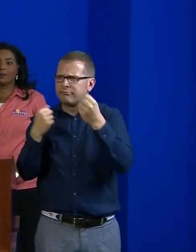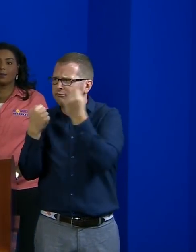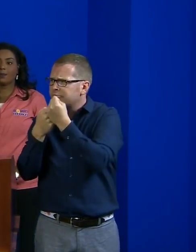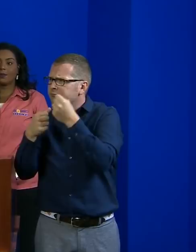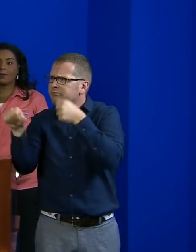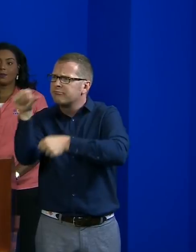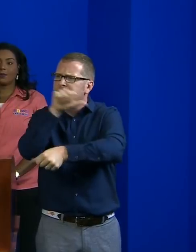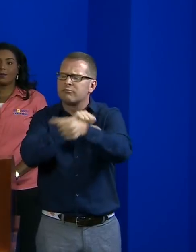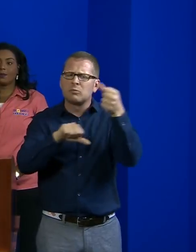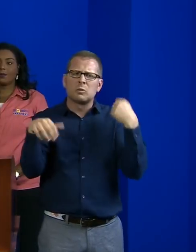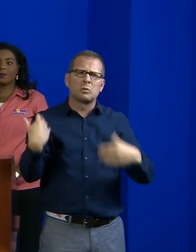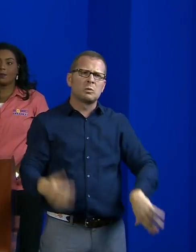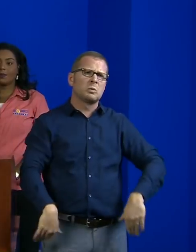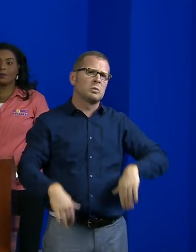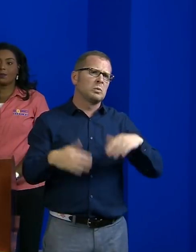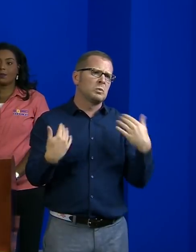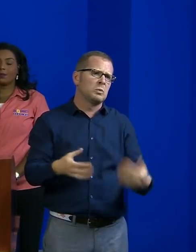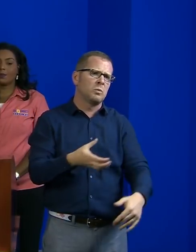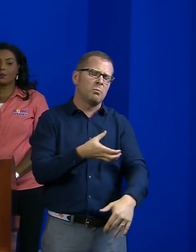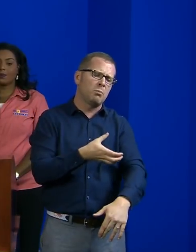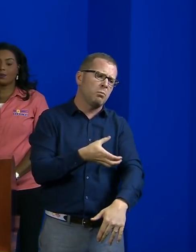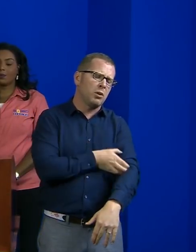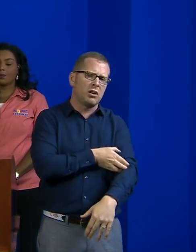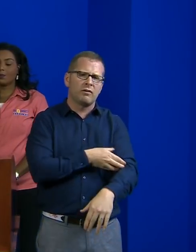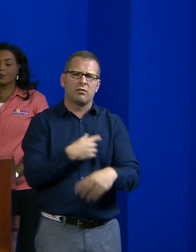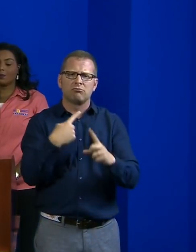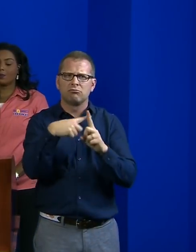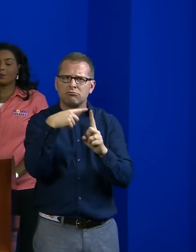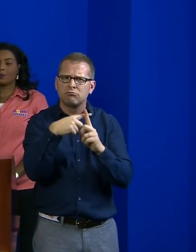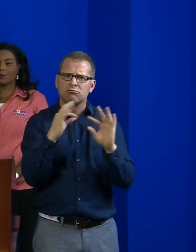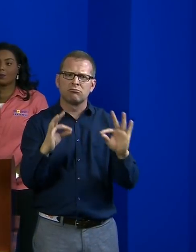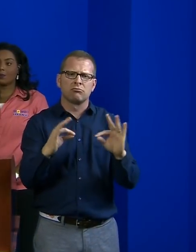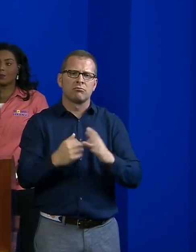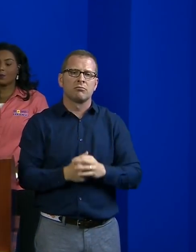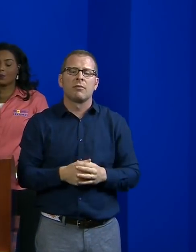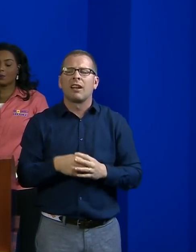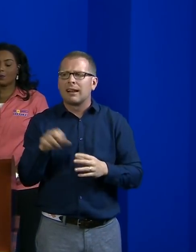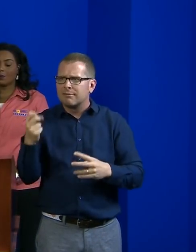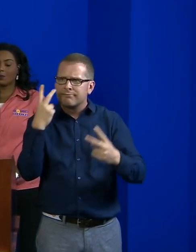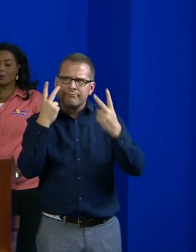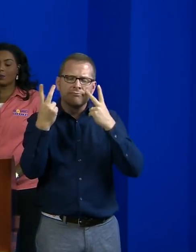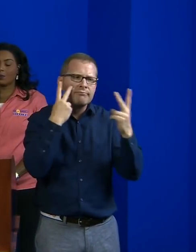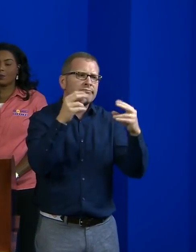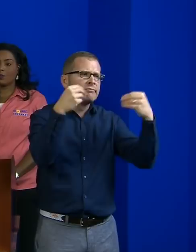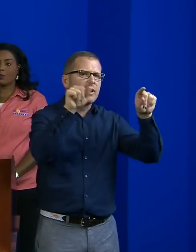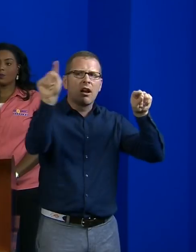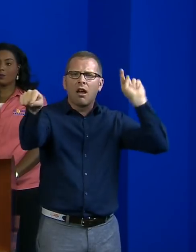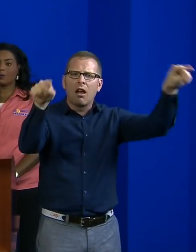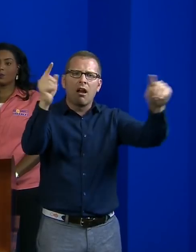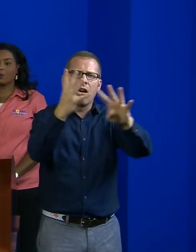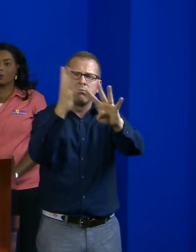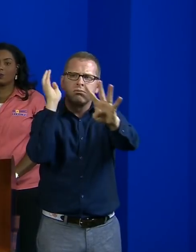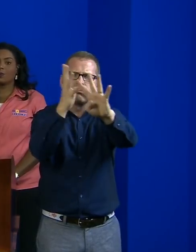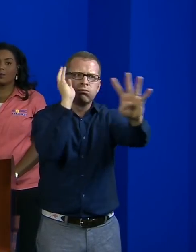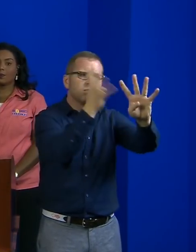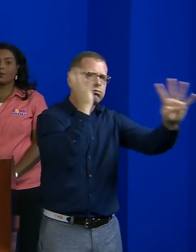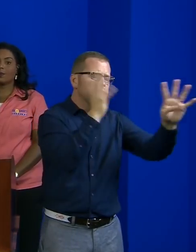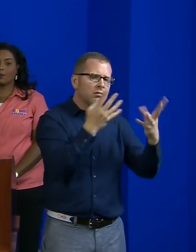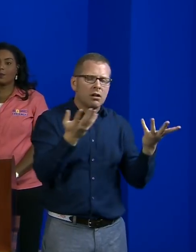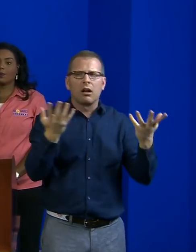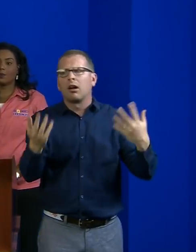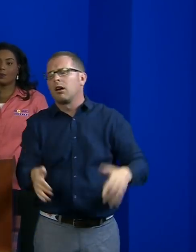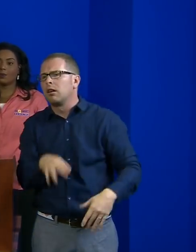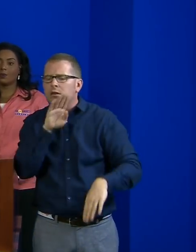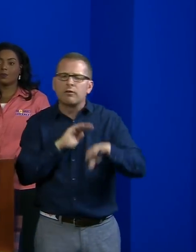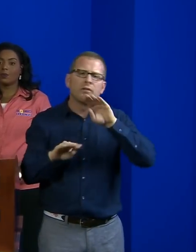into lines and a lot of other challenges. But look out for our neighbors, look out for our friends, and let's all work together, and